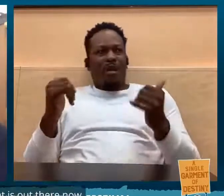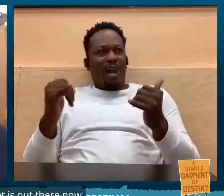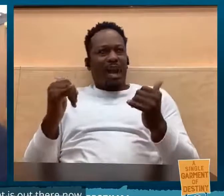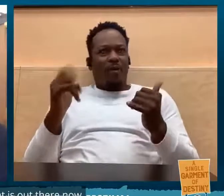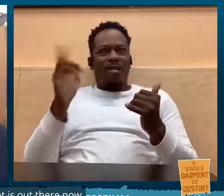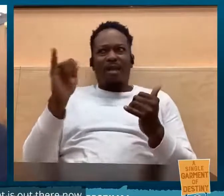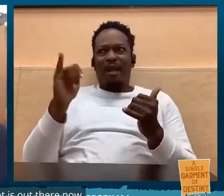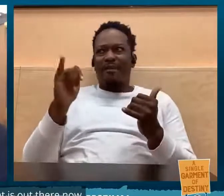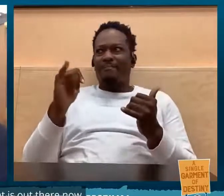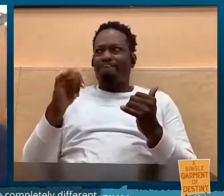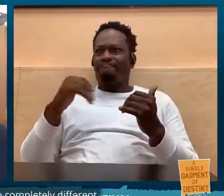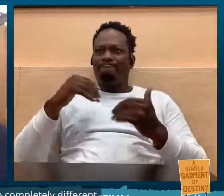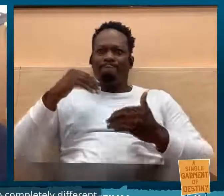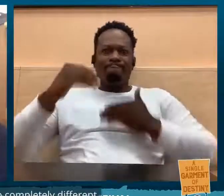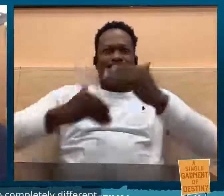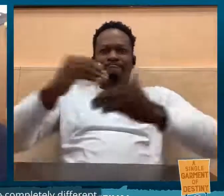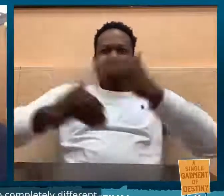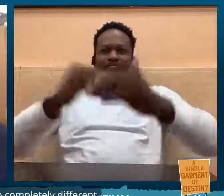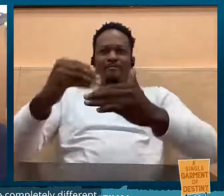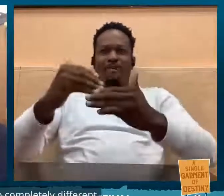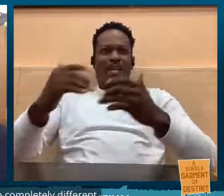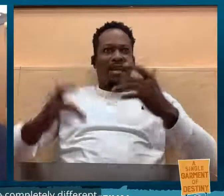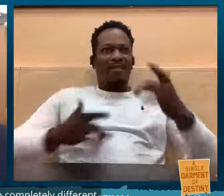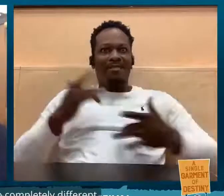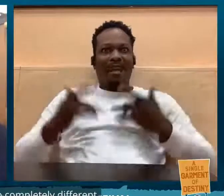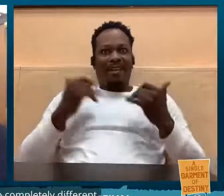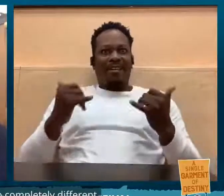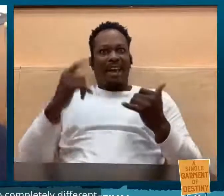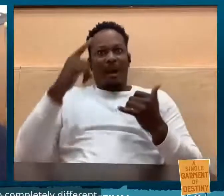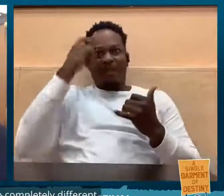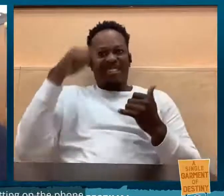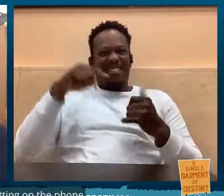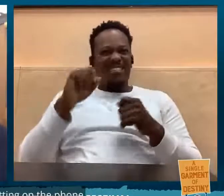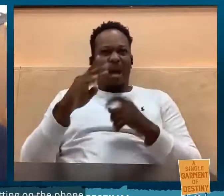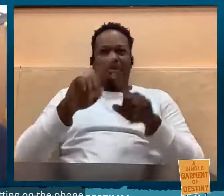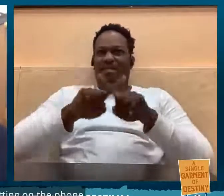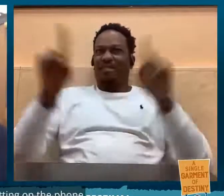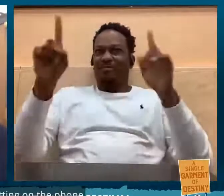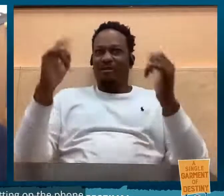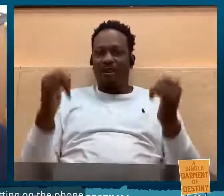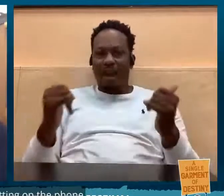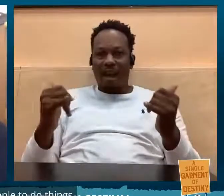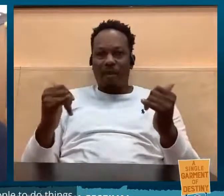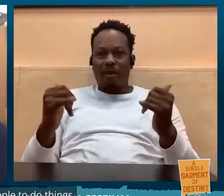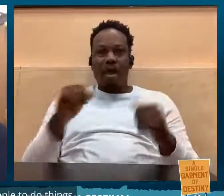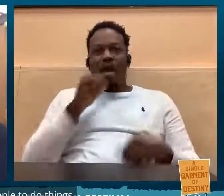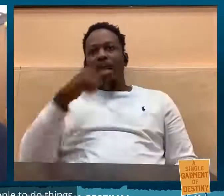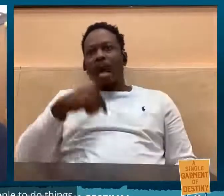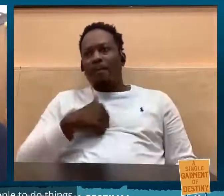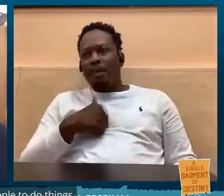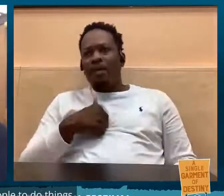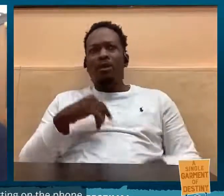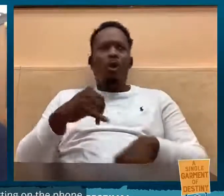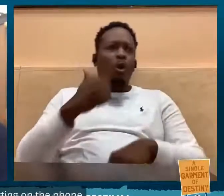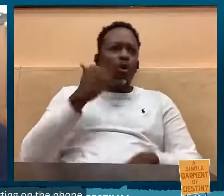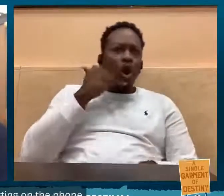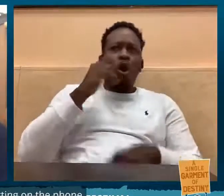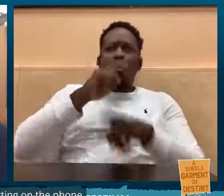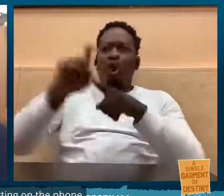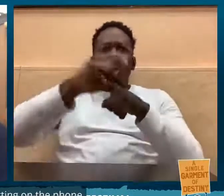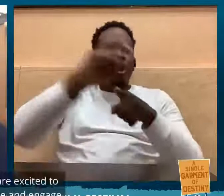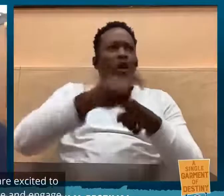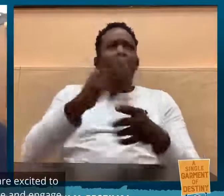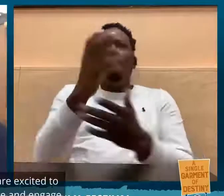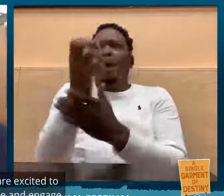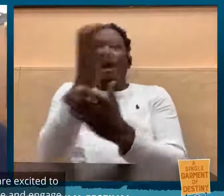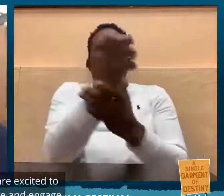the excitement that's out there now has made this job completely different. It's not me getting on the phone begging people to do things. It's like me getting